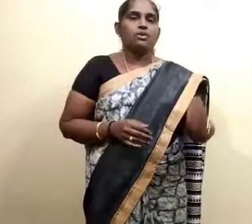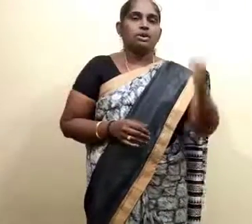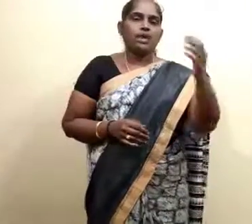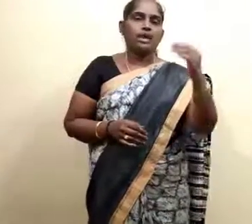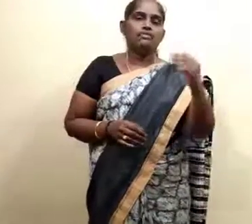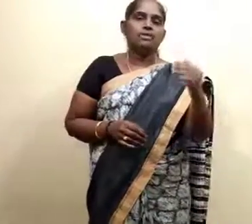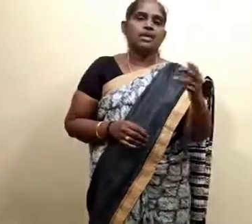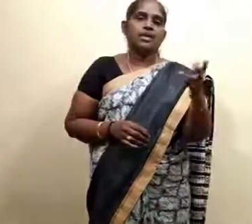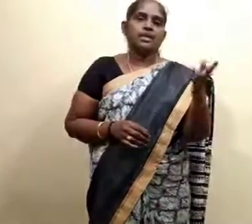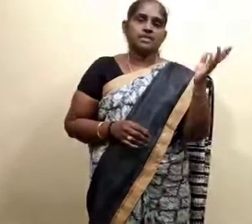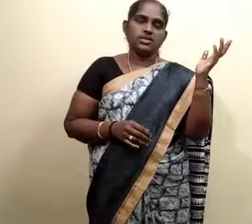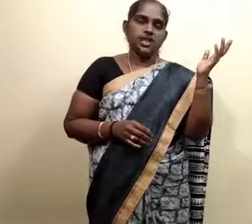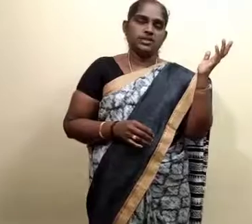Now development in textiles.